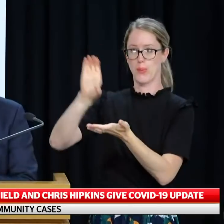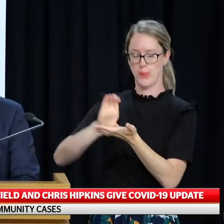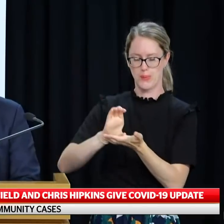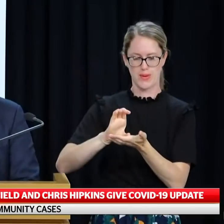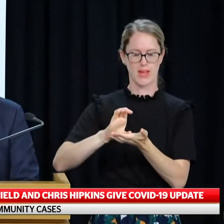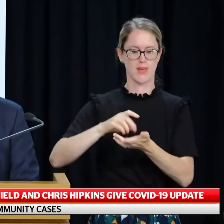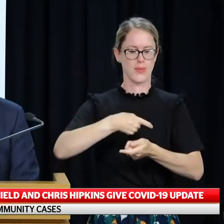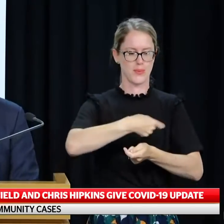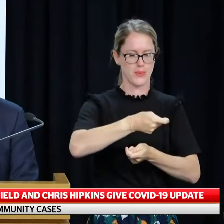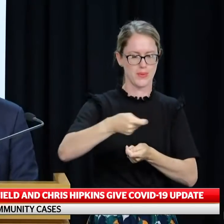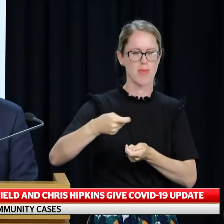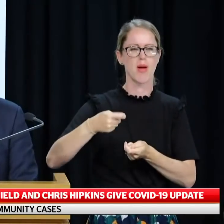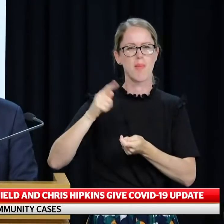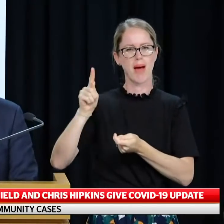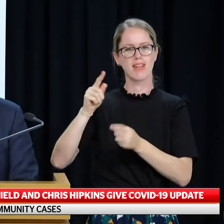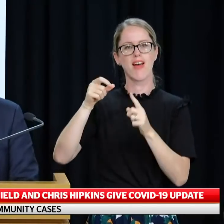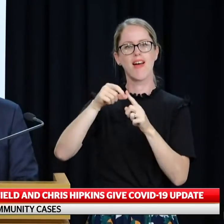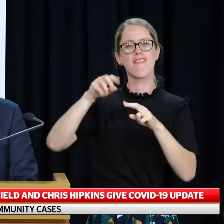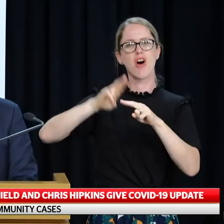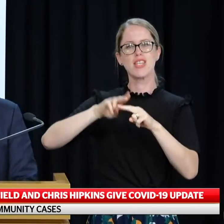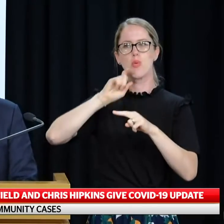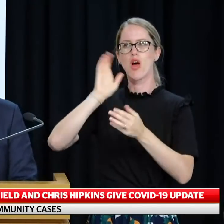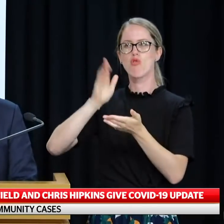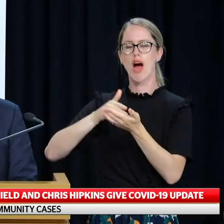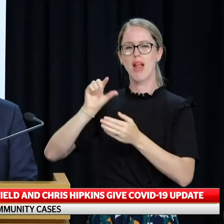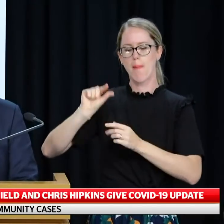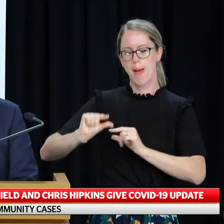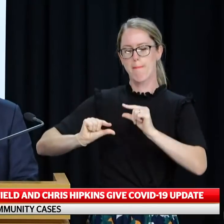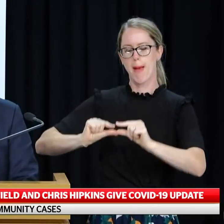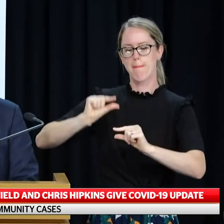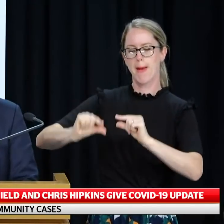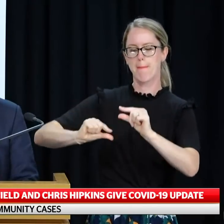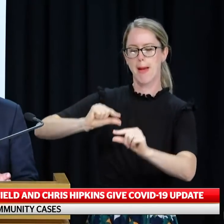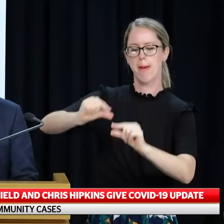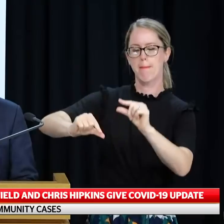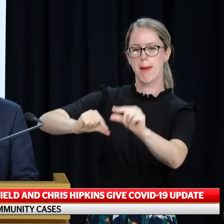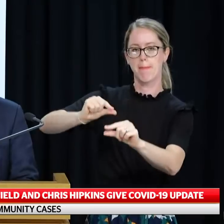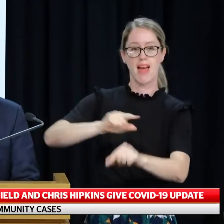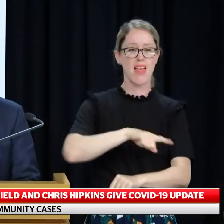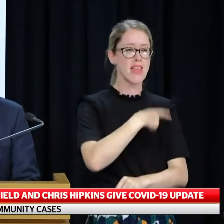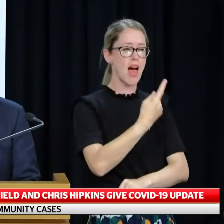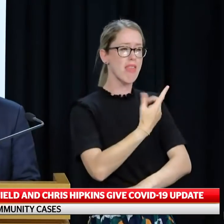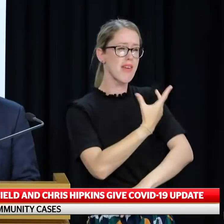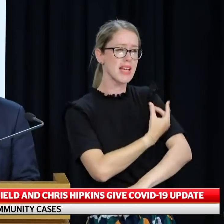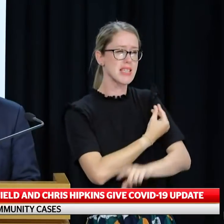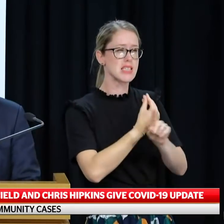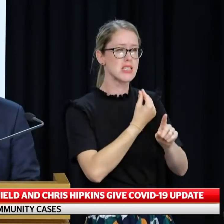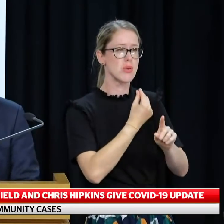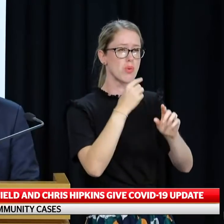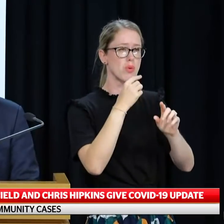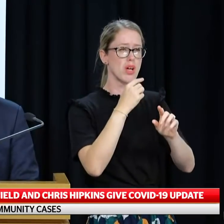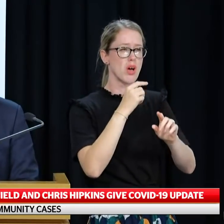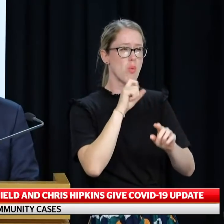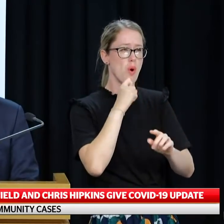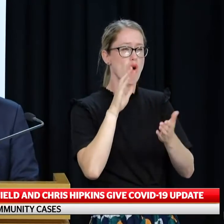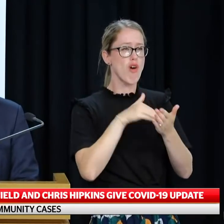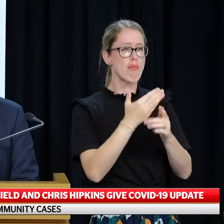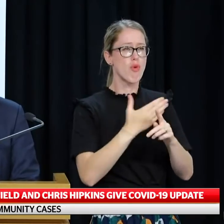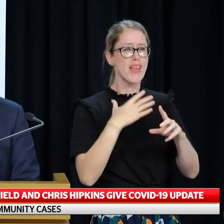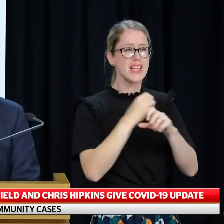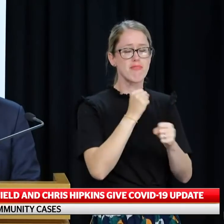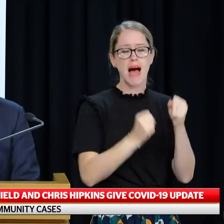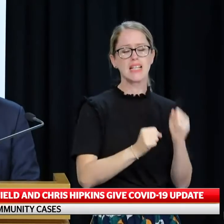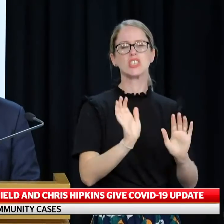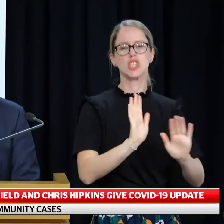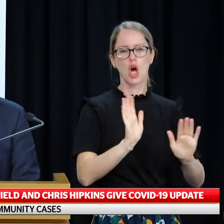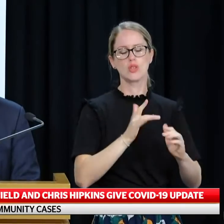come in smaller waves. In terms of the other vaccines, when we weren't expecting any of the other vaccines in the first quarter. When we're in a